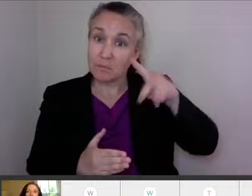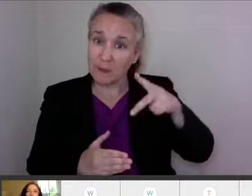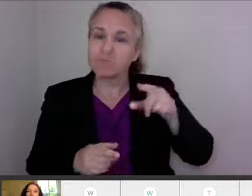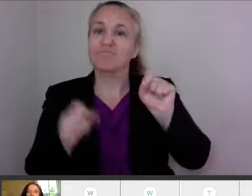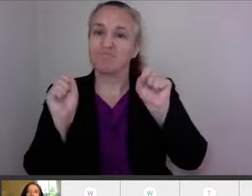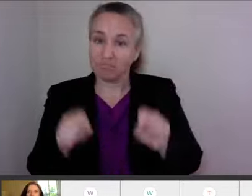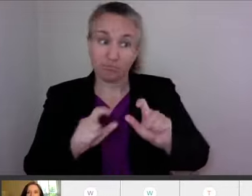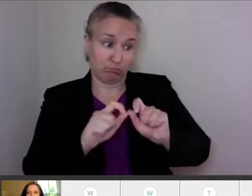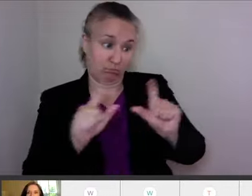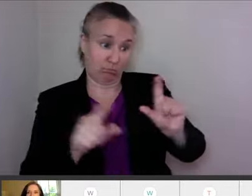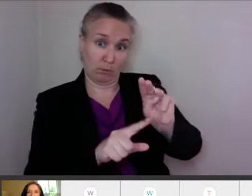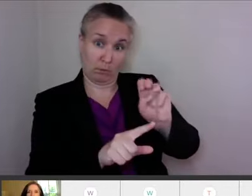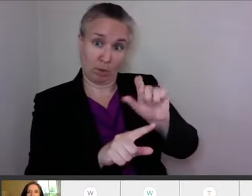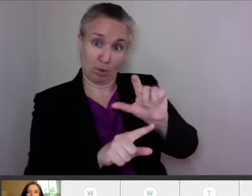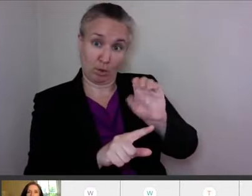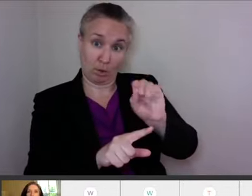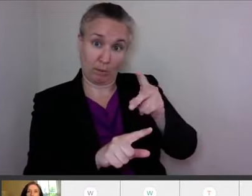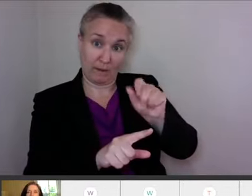at